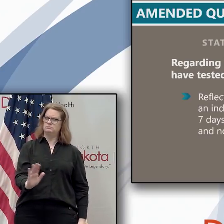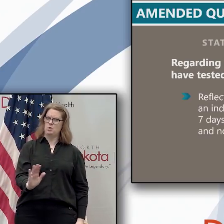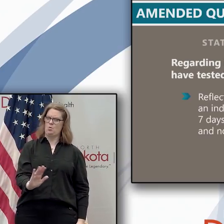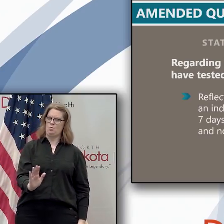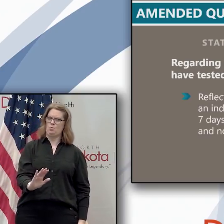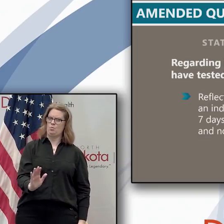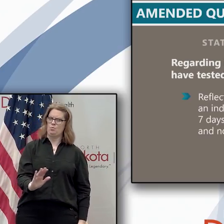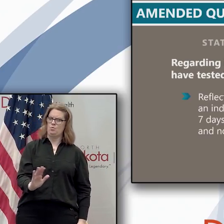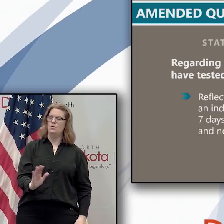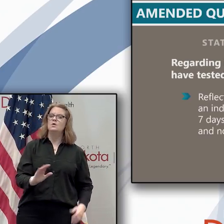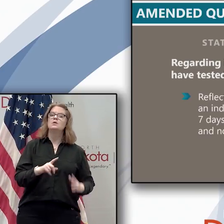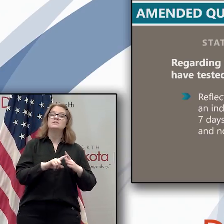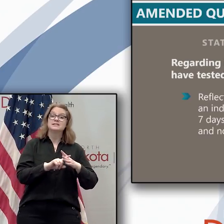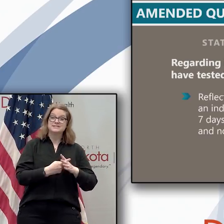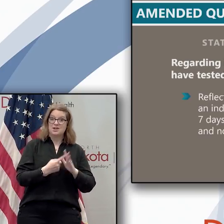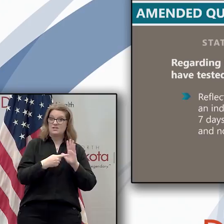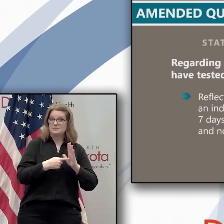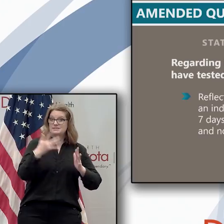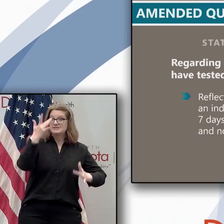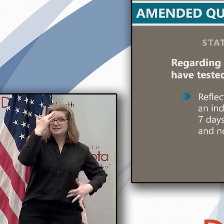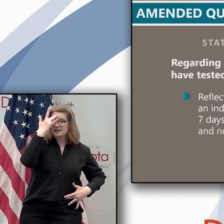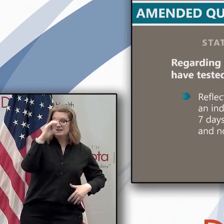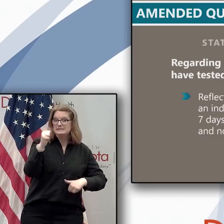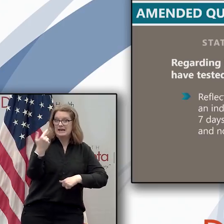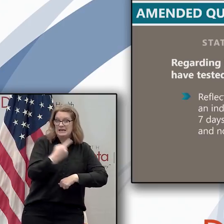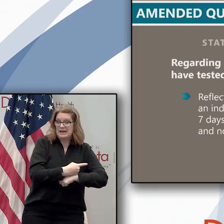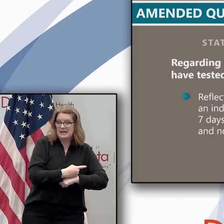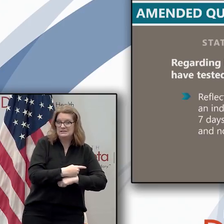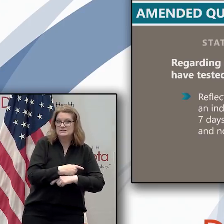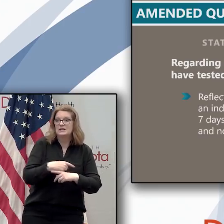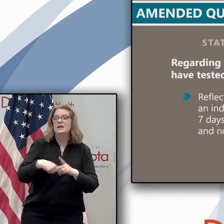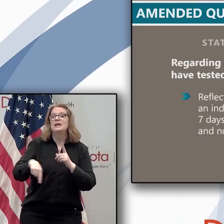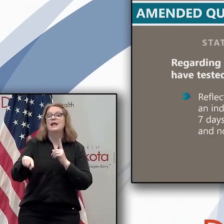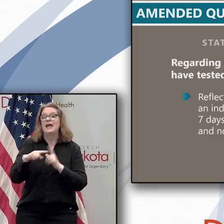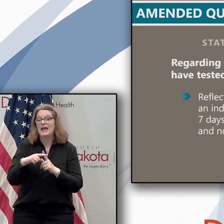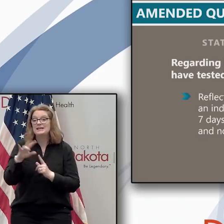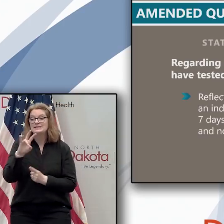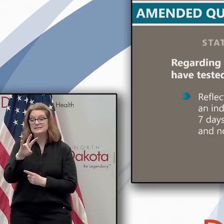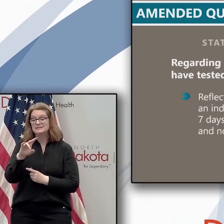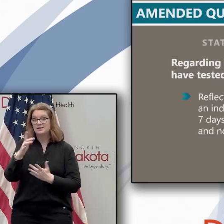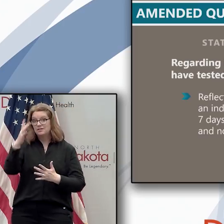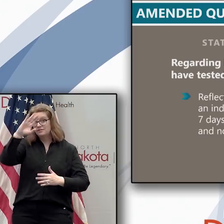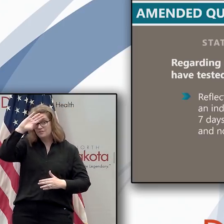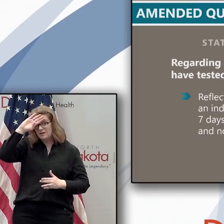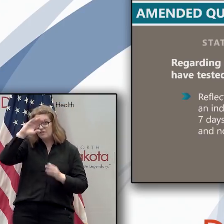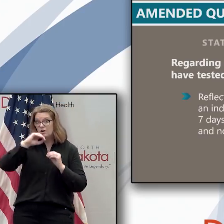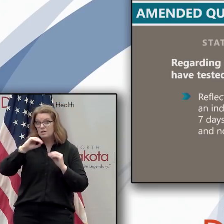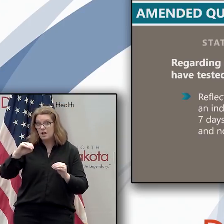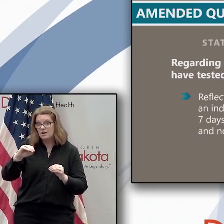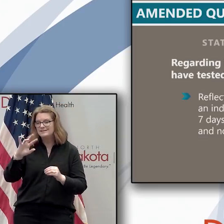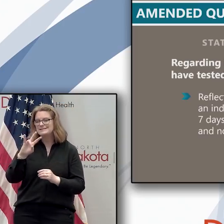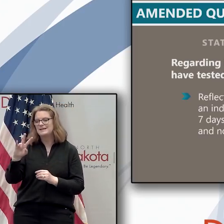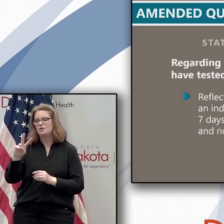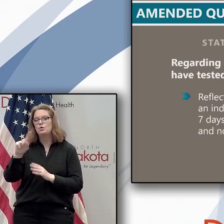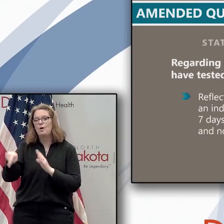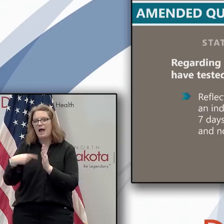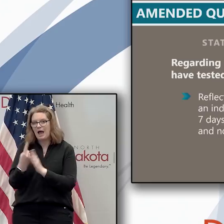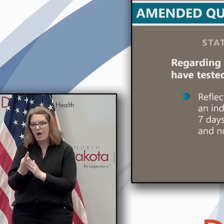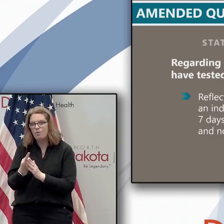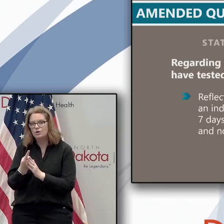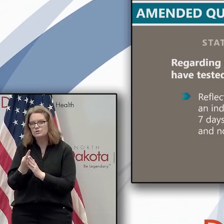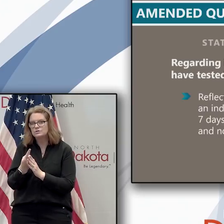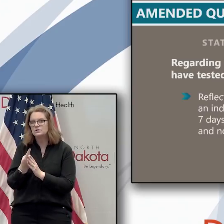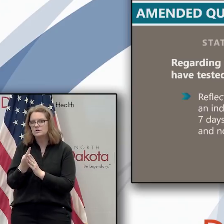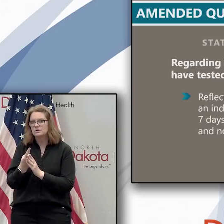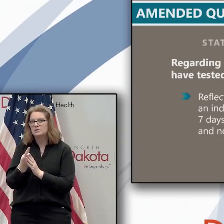an or. So onset of symptoms, 10 days and 72 hours after becoming fever-free with symptom improvement.